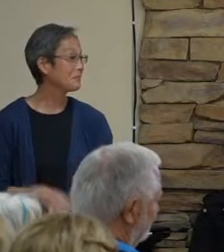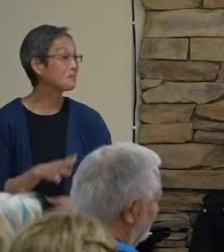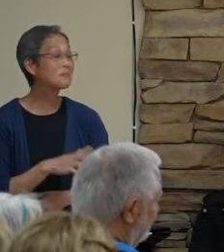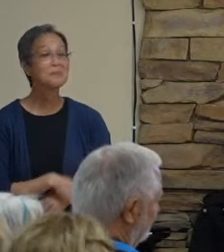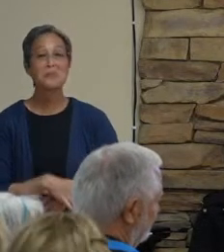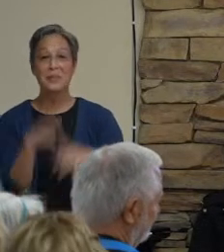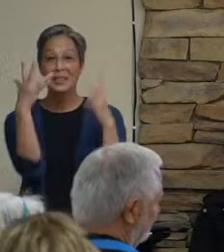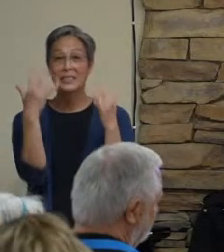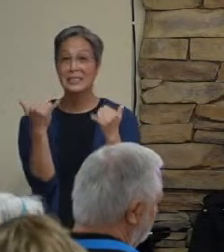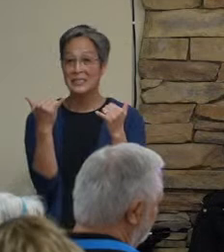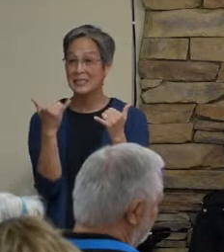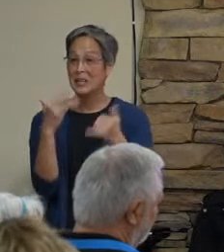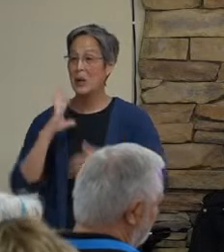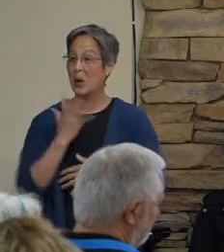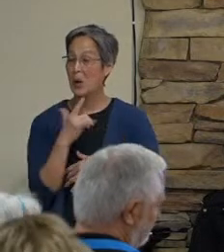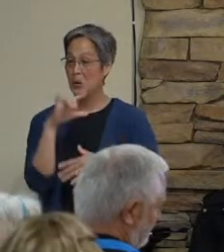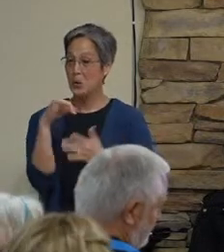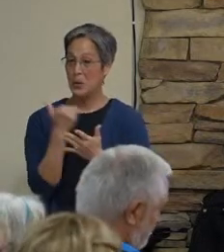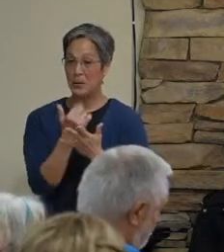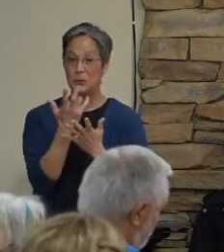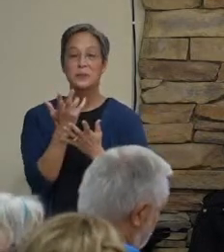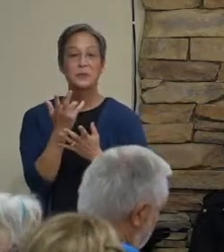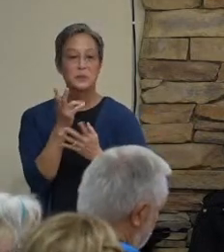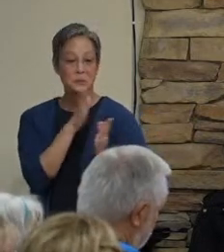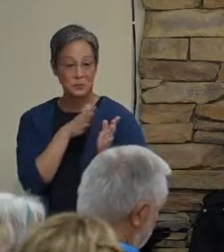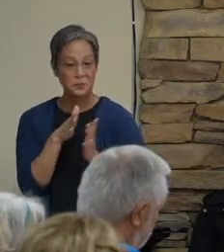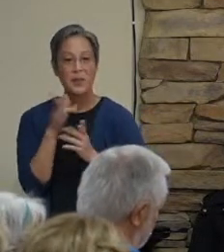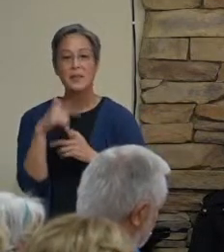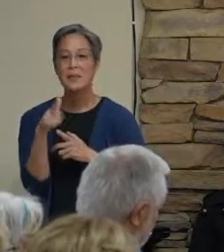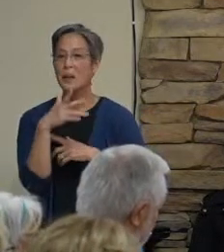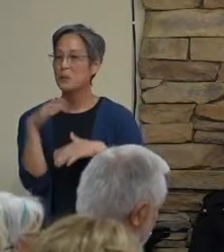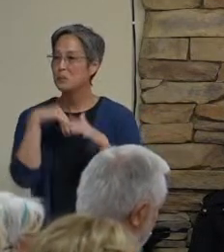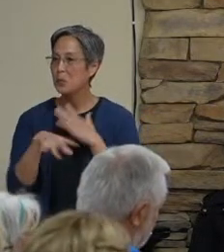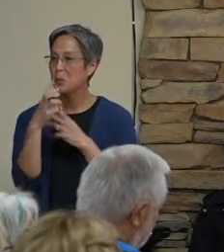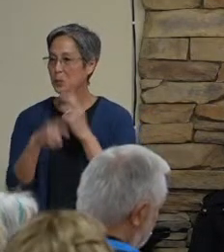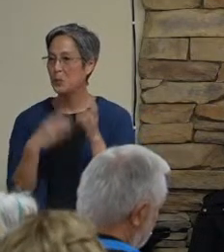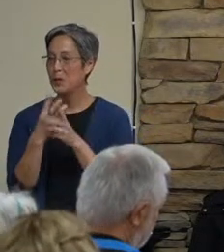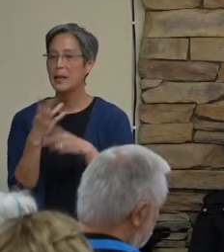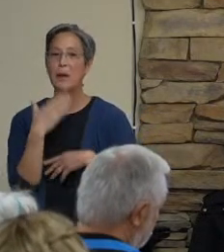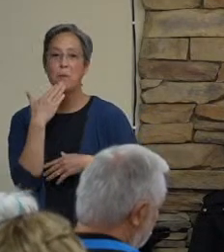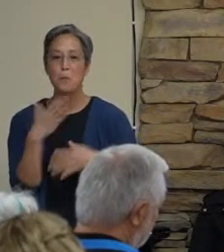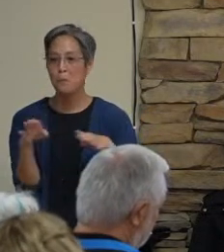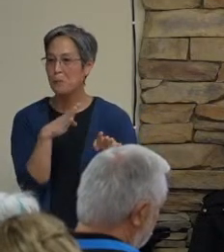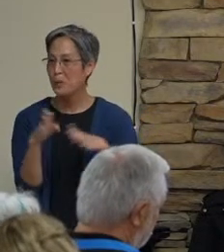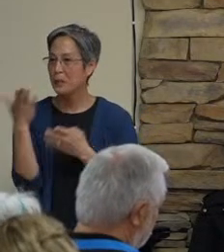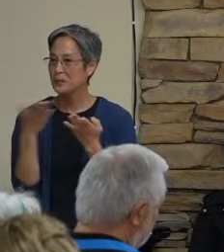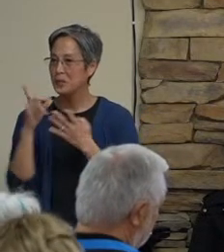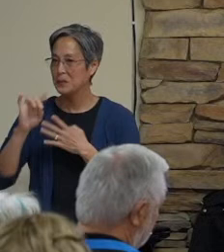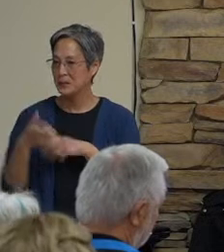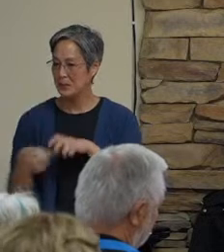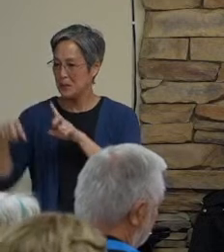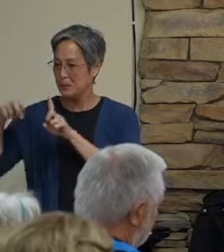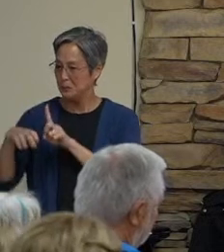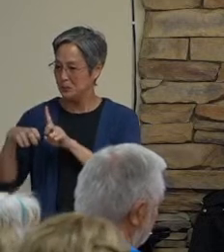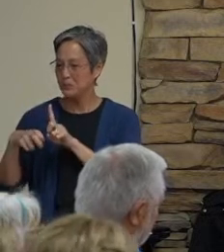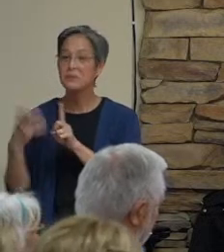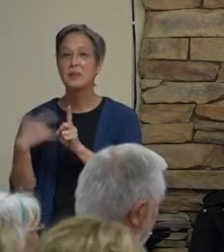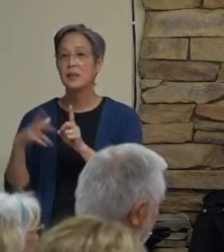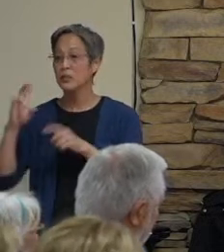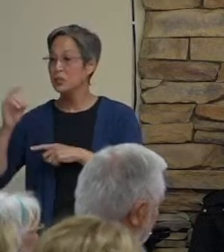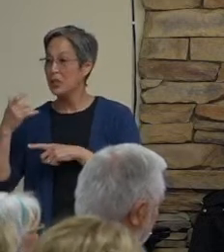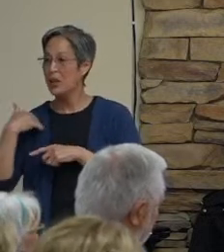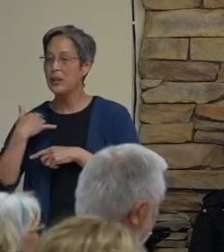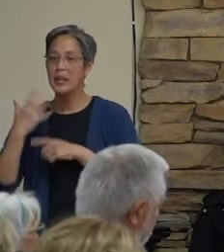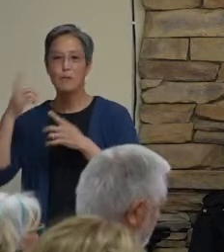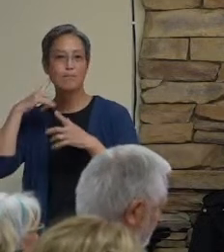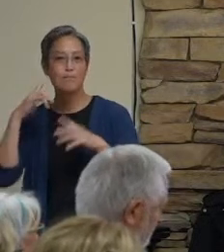Starting today, our graduates are going to enter the world with a well-behaved service dog by their side, attached to a bright orange leash with a